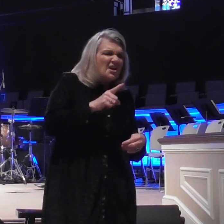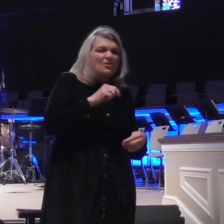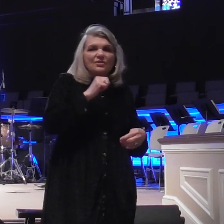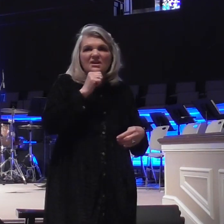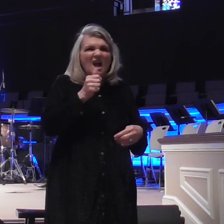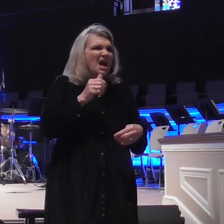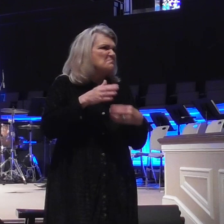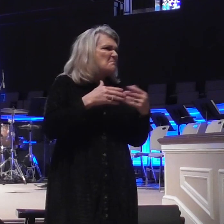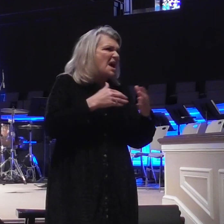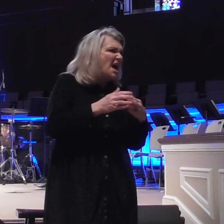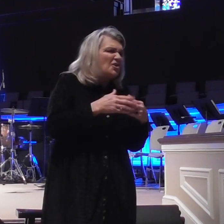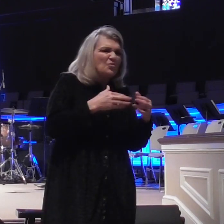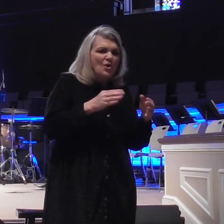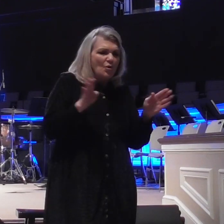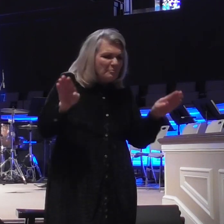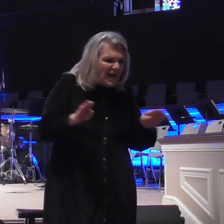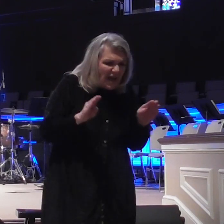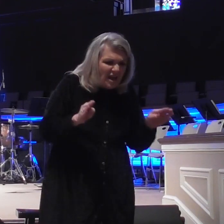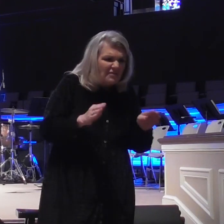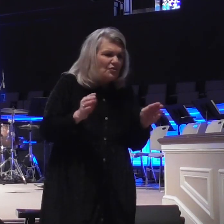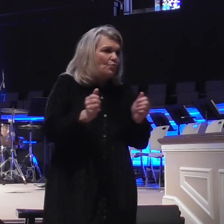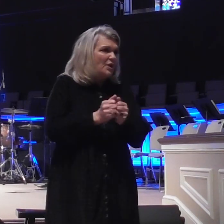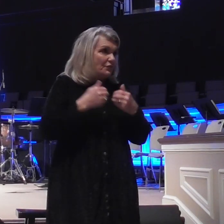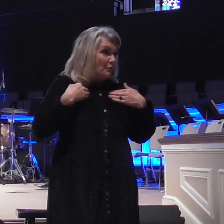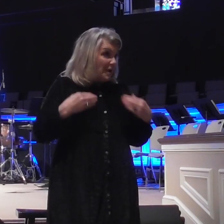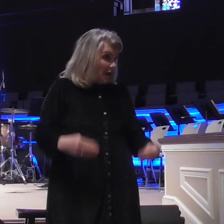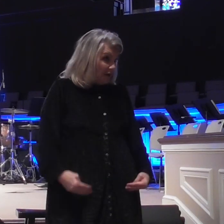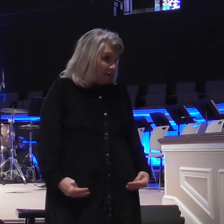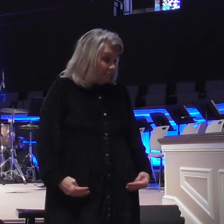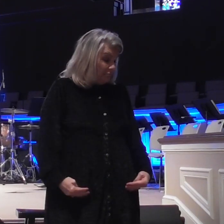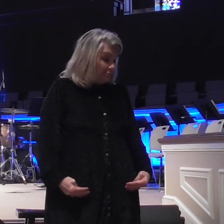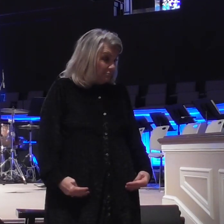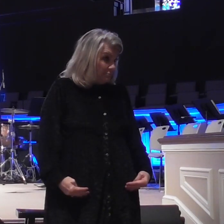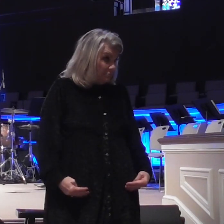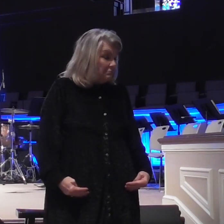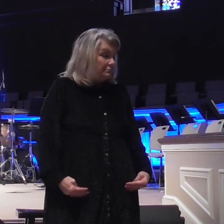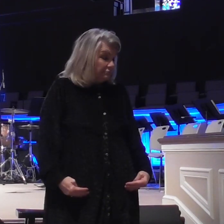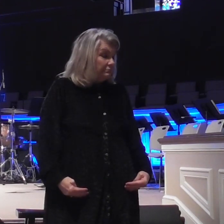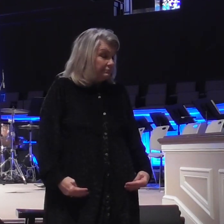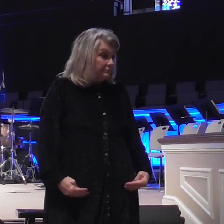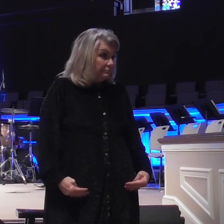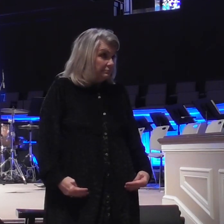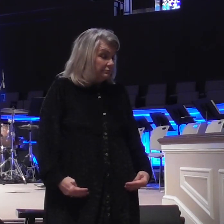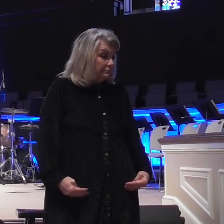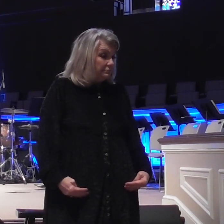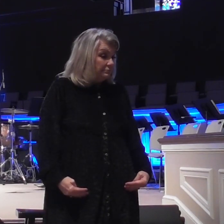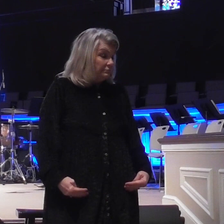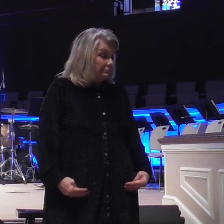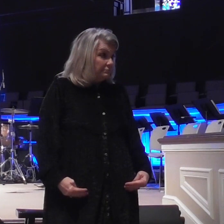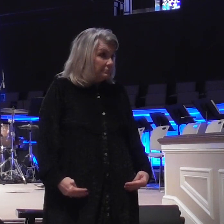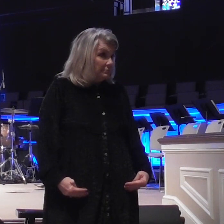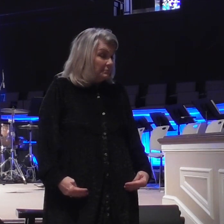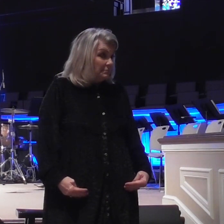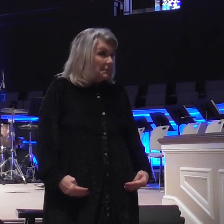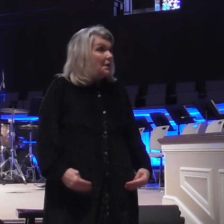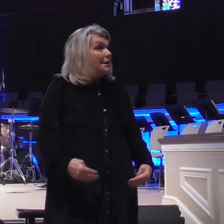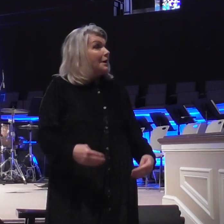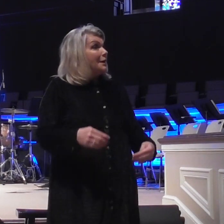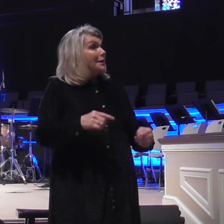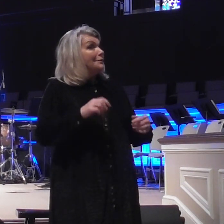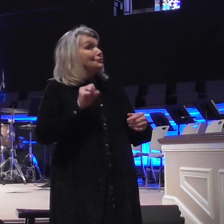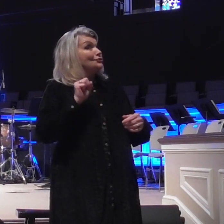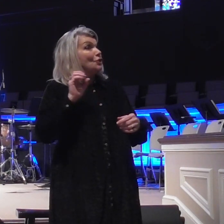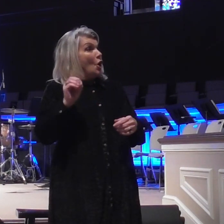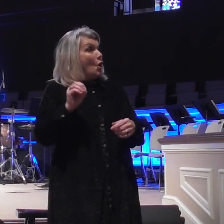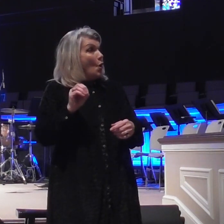with your body. What mattered was your spirit, and those two were separated from each other. Therefore, you get to do whatever you want with your